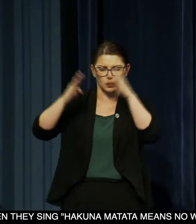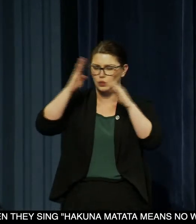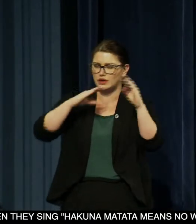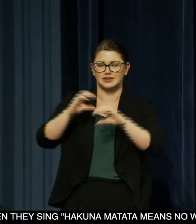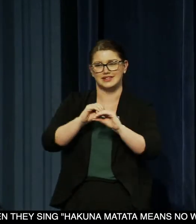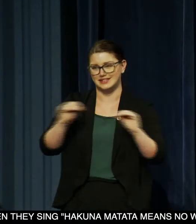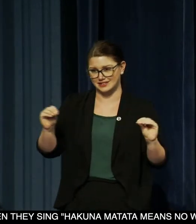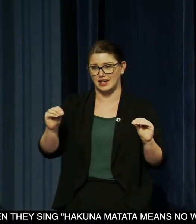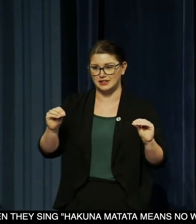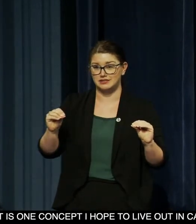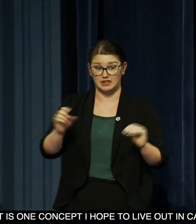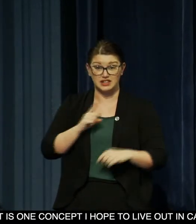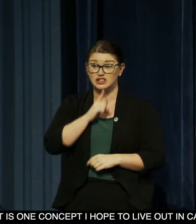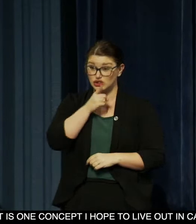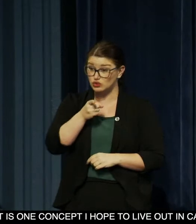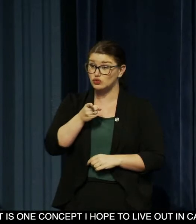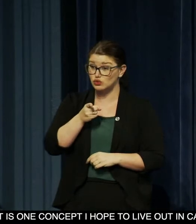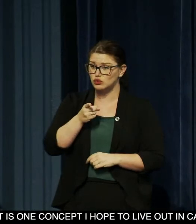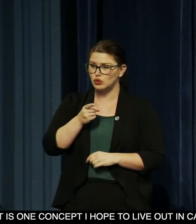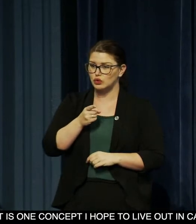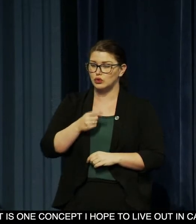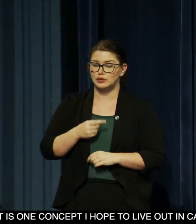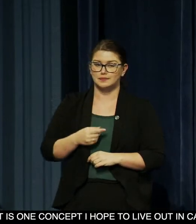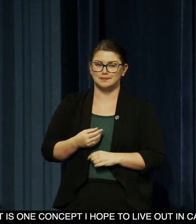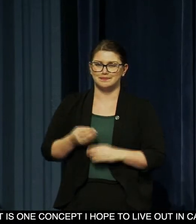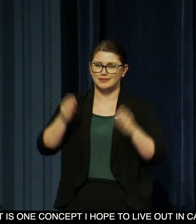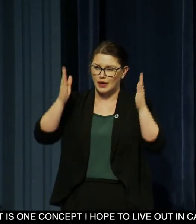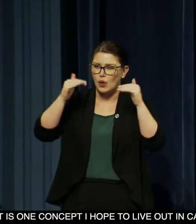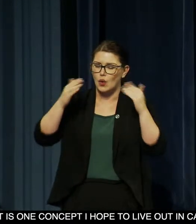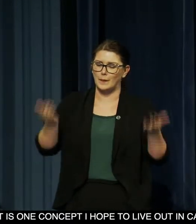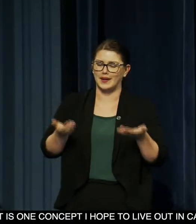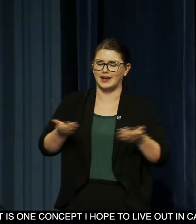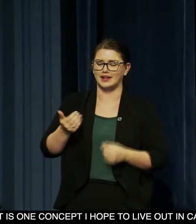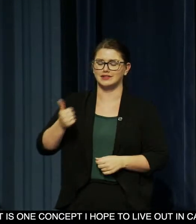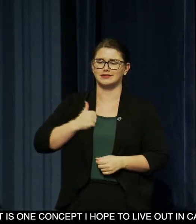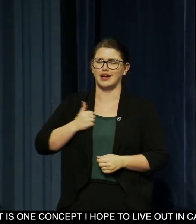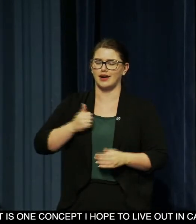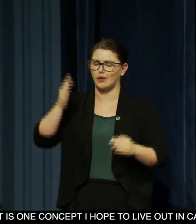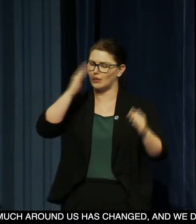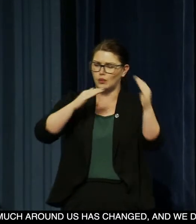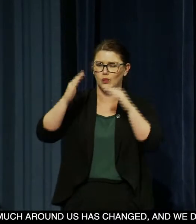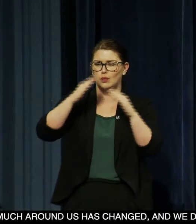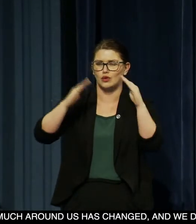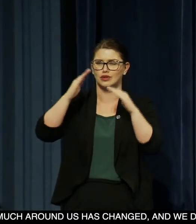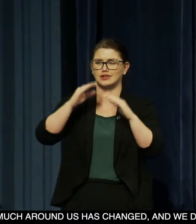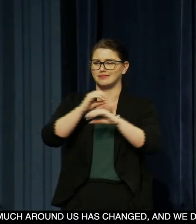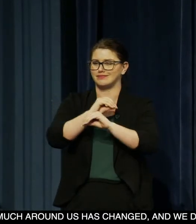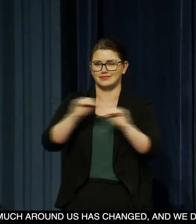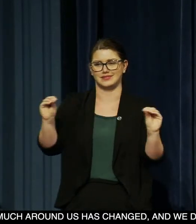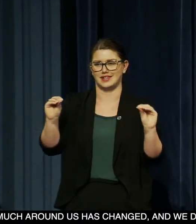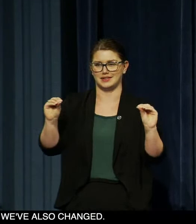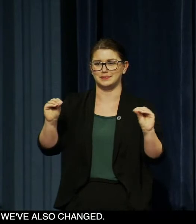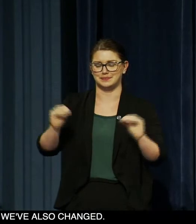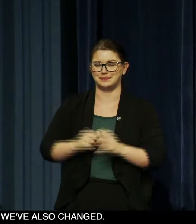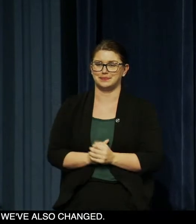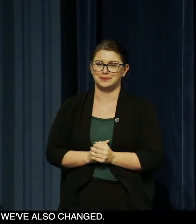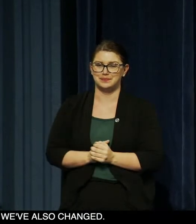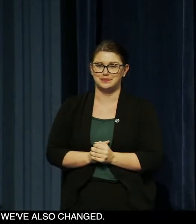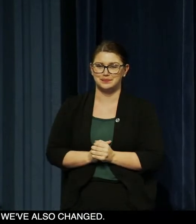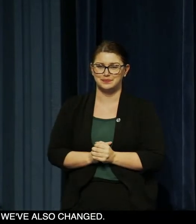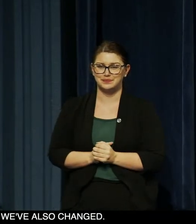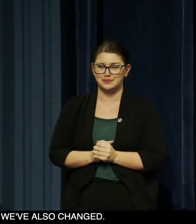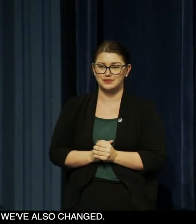So much around us has changed, and we don't know the future. But we have also changed, and we get to contribute to the shaping